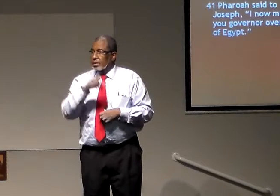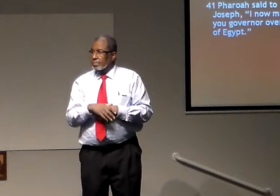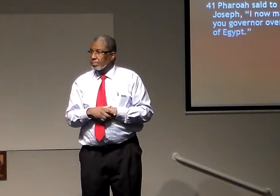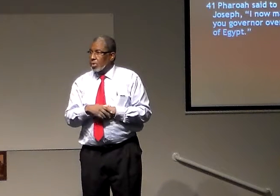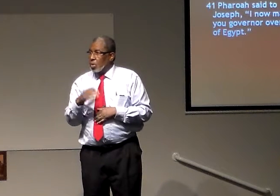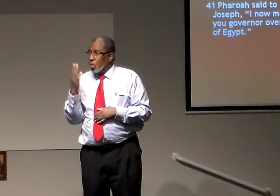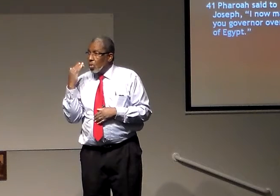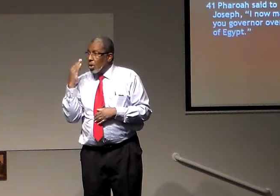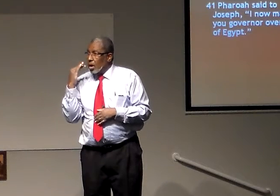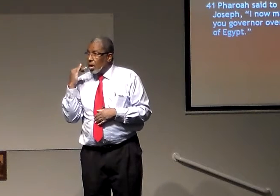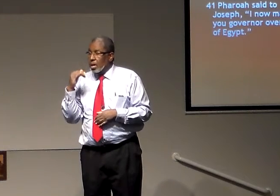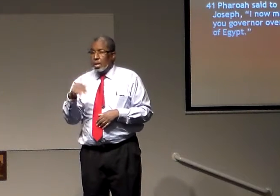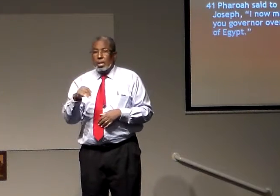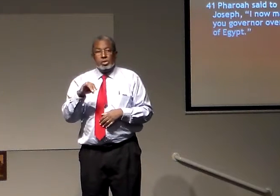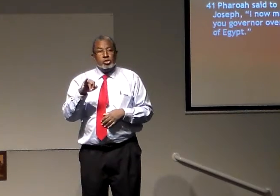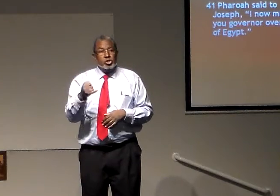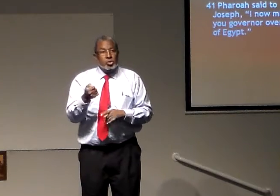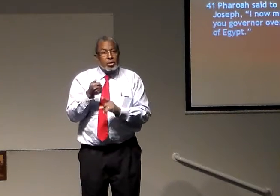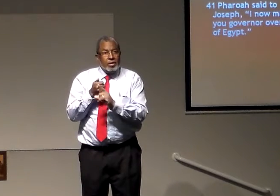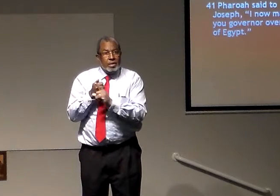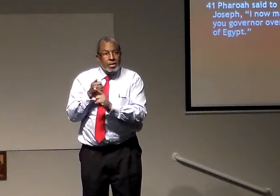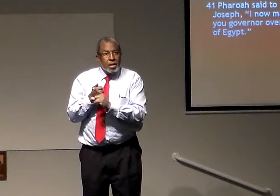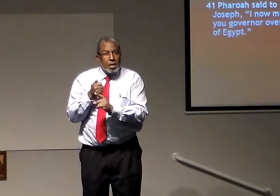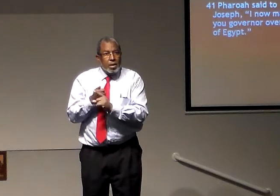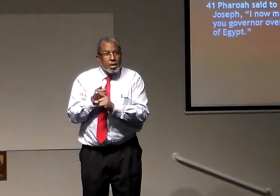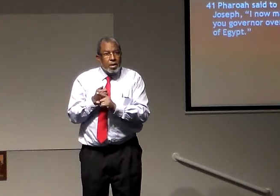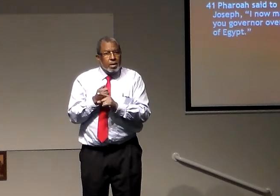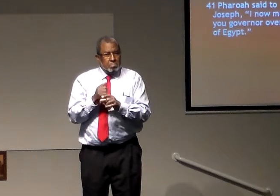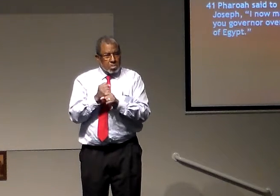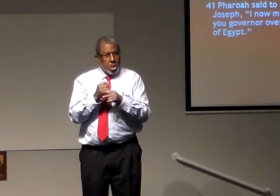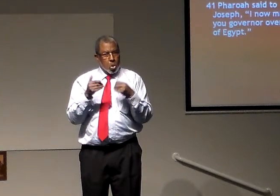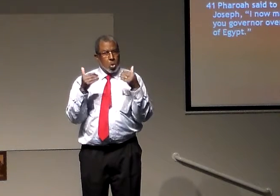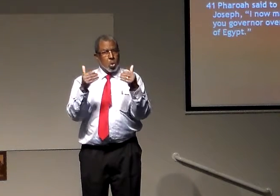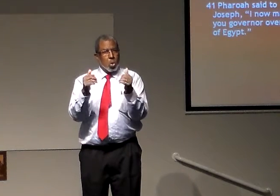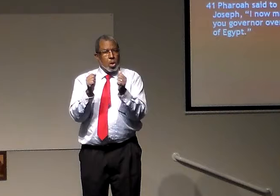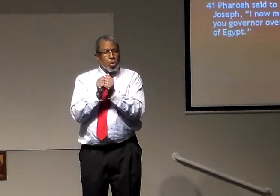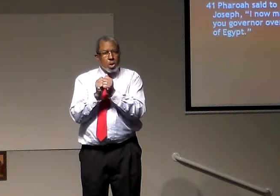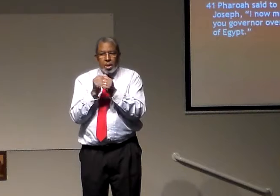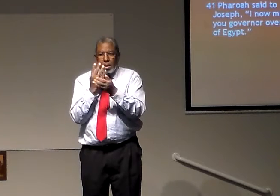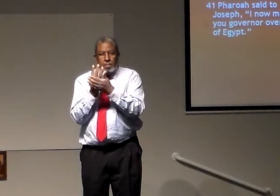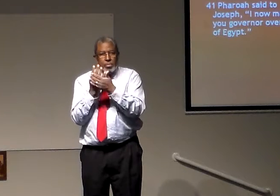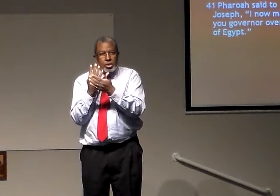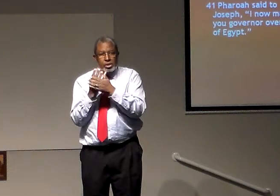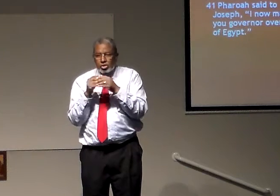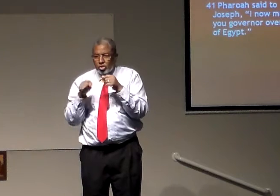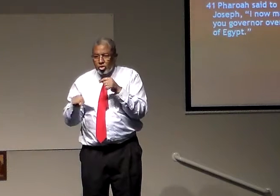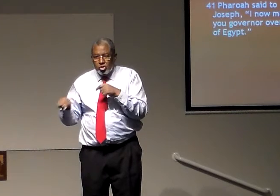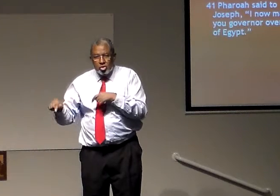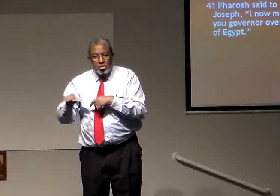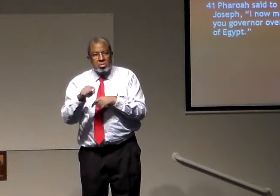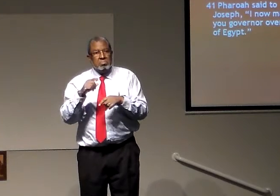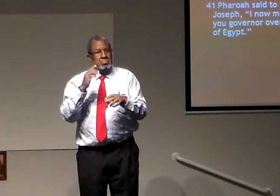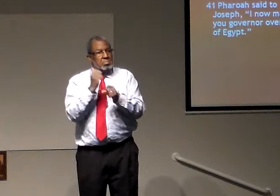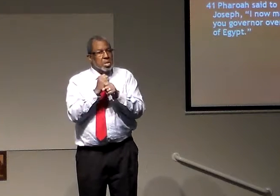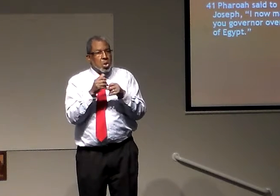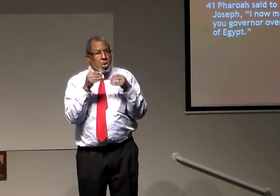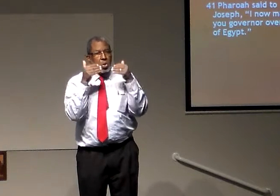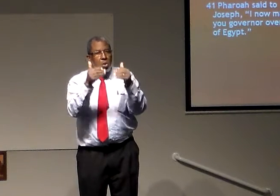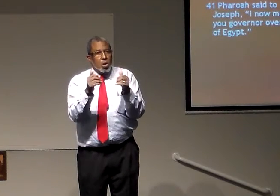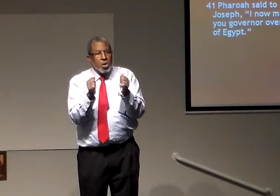Egypt. Why? Because Joseph himself went along with the prisoner. He made good friend. He